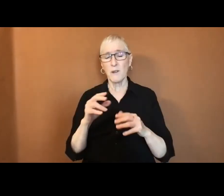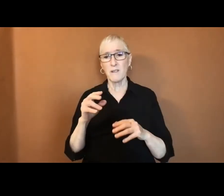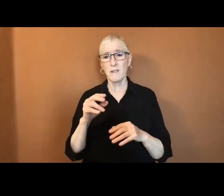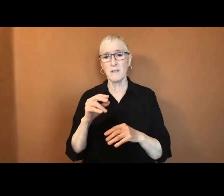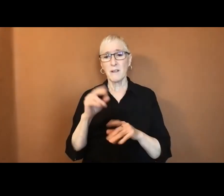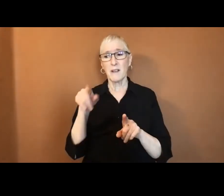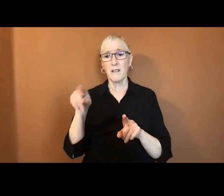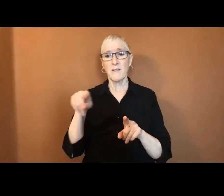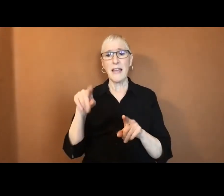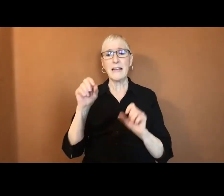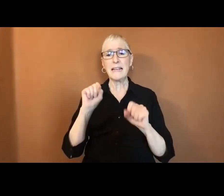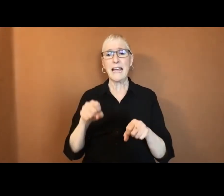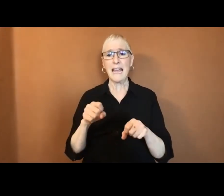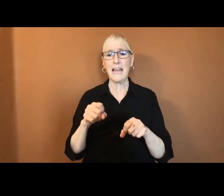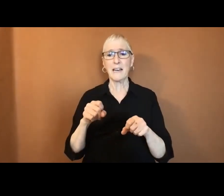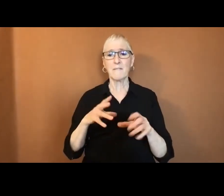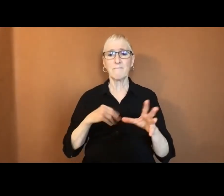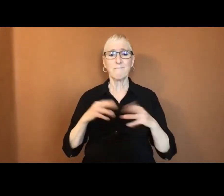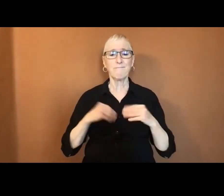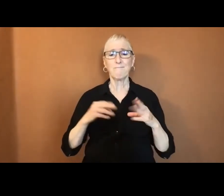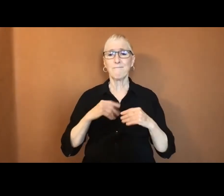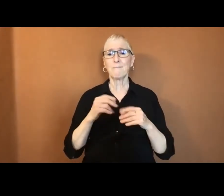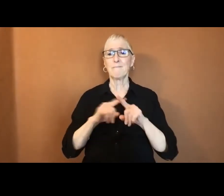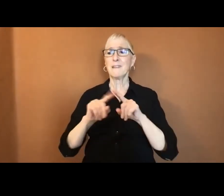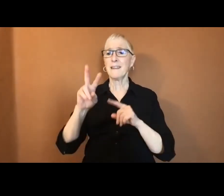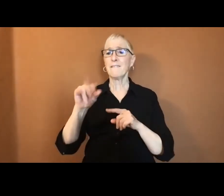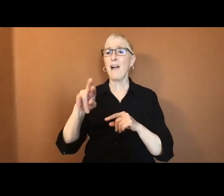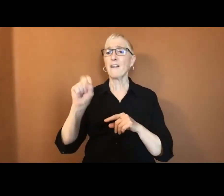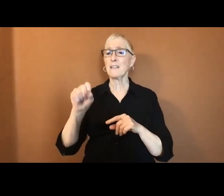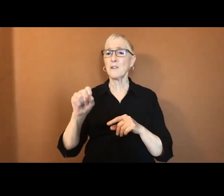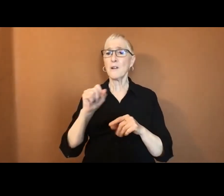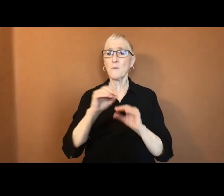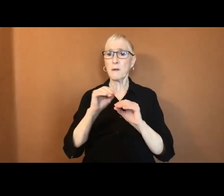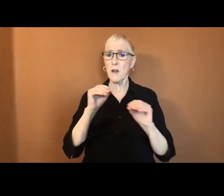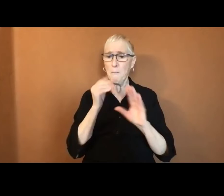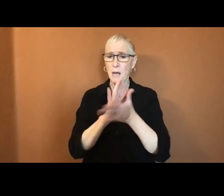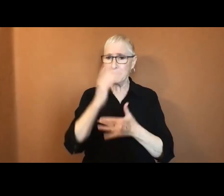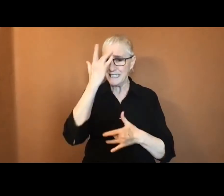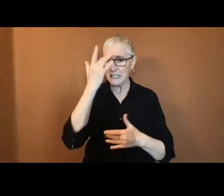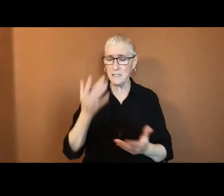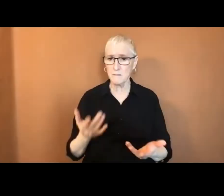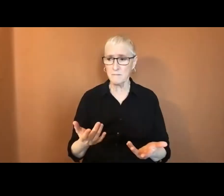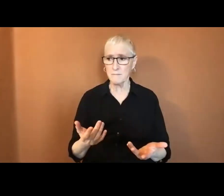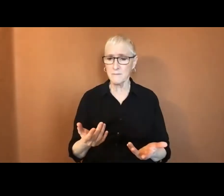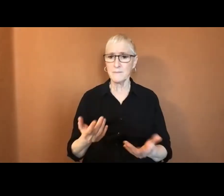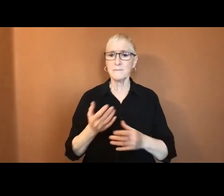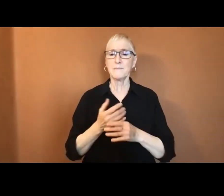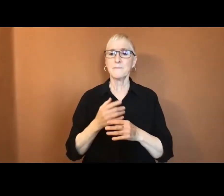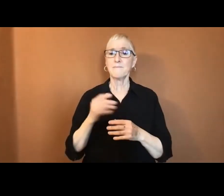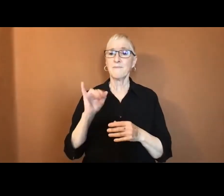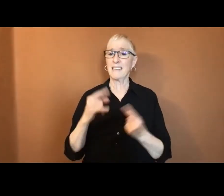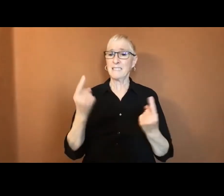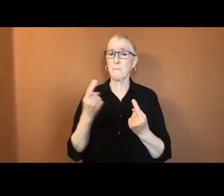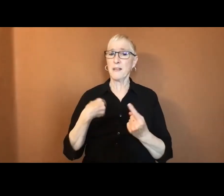actually harbor a large number of viruses without getting sick. So this is actually something